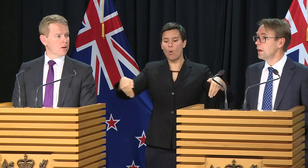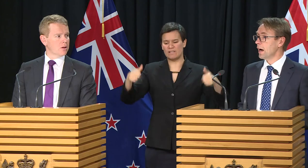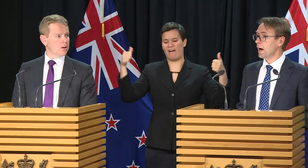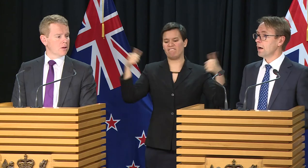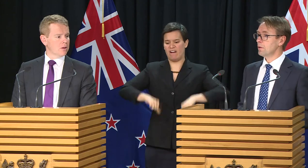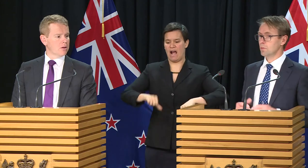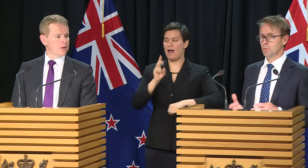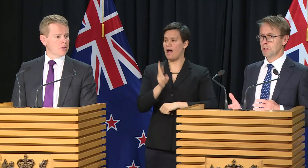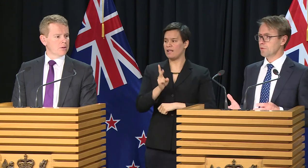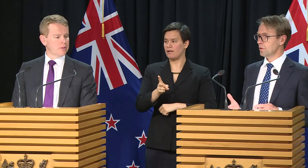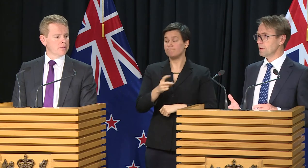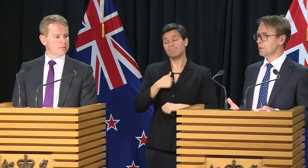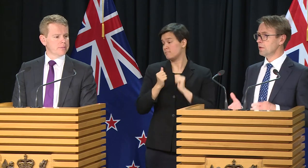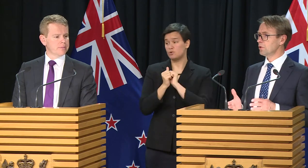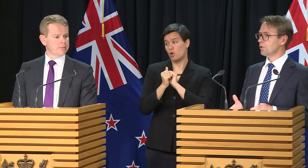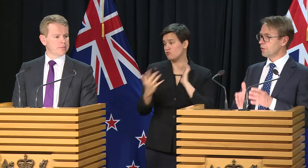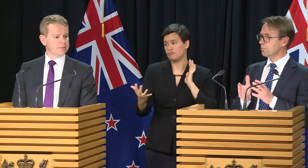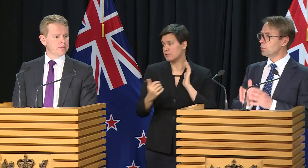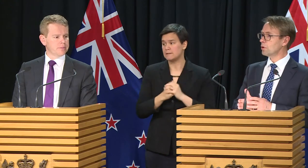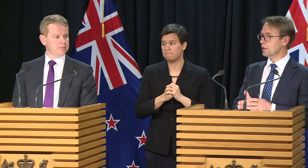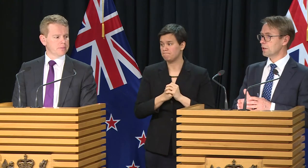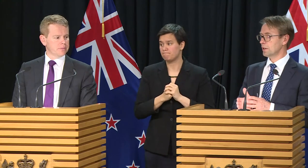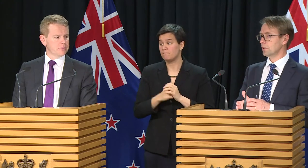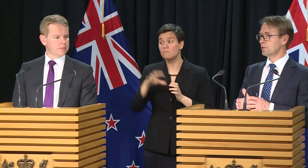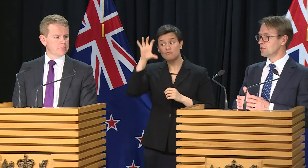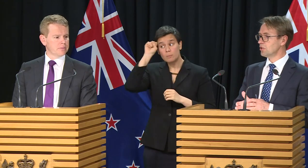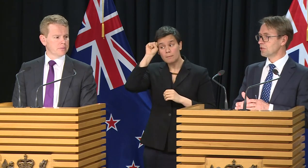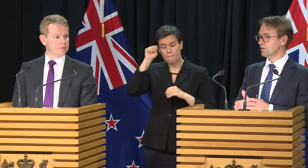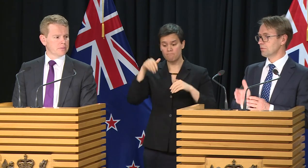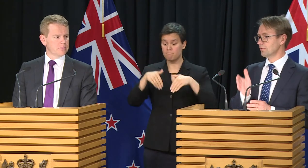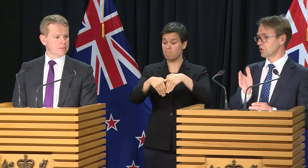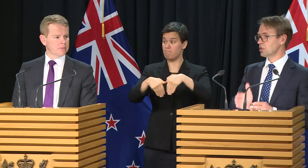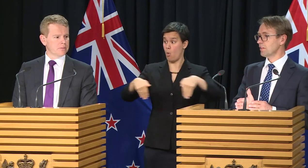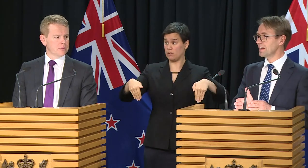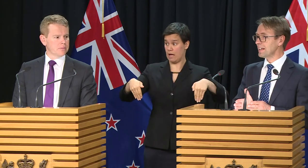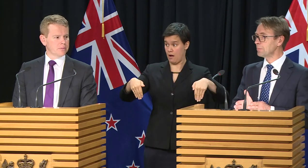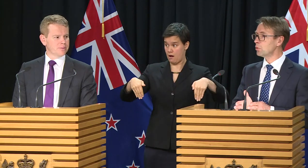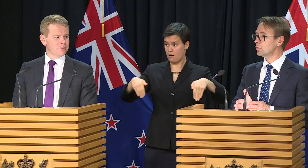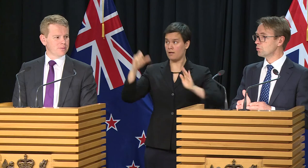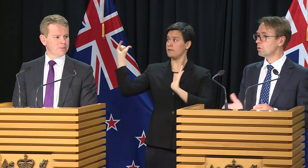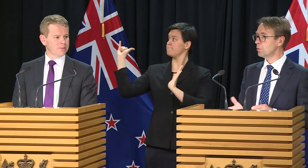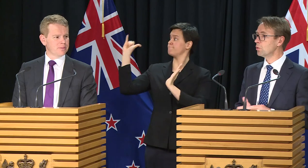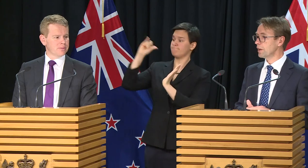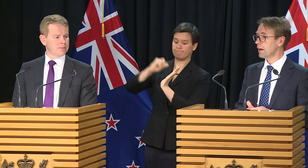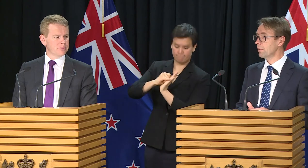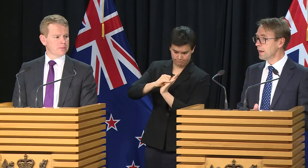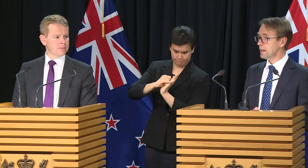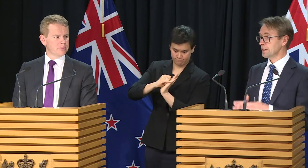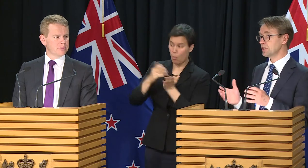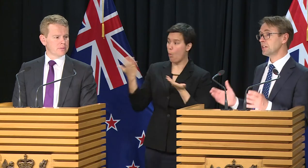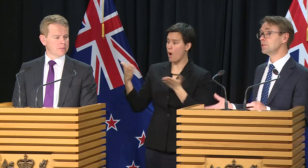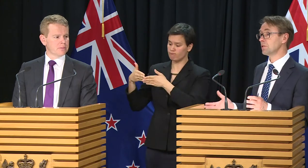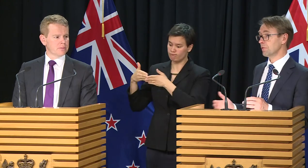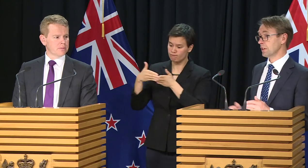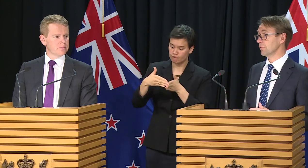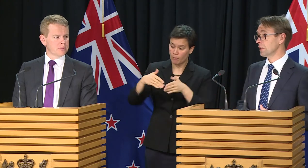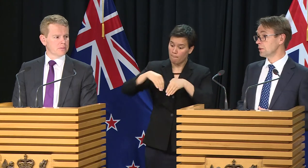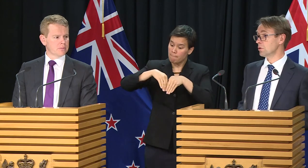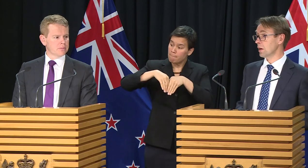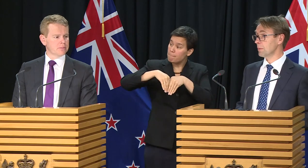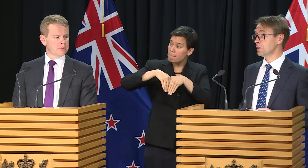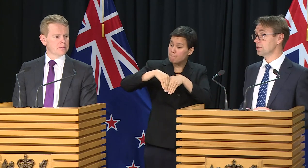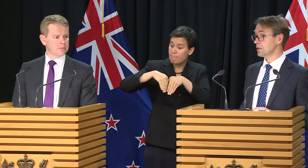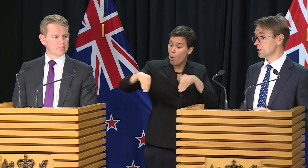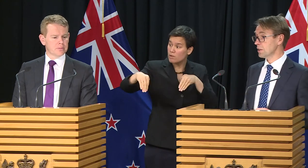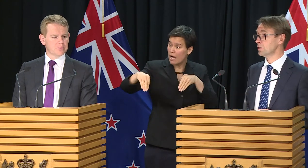him. What we have to remember here is that the border does not finish at the airport or the port now. It extends effectively